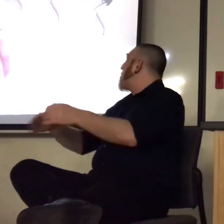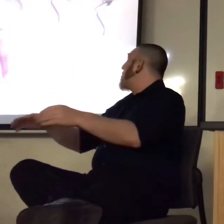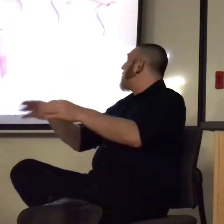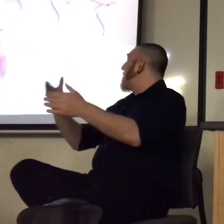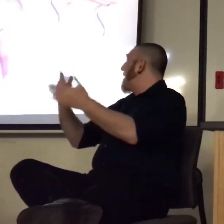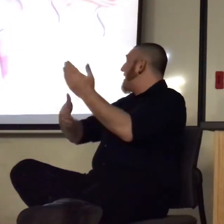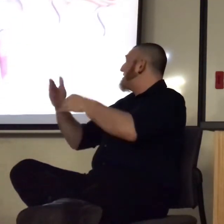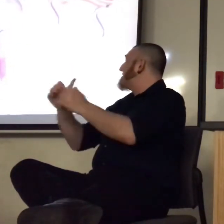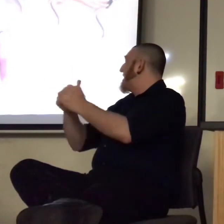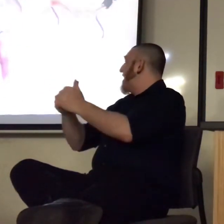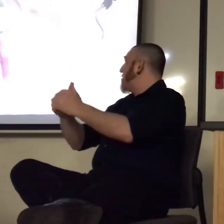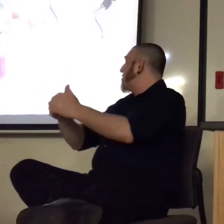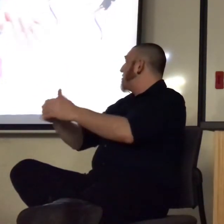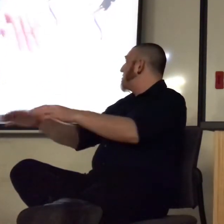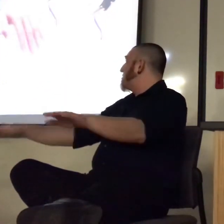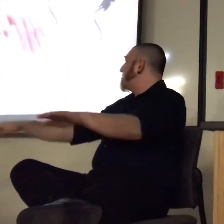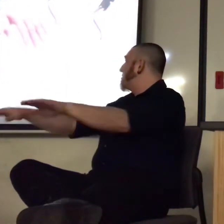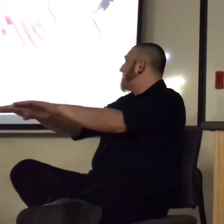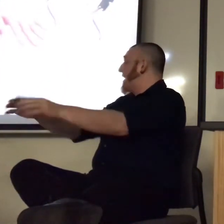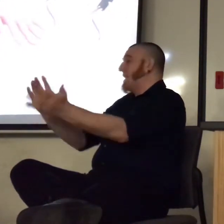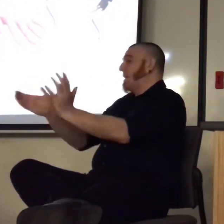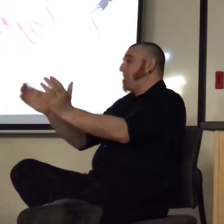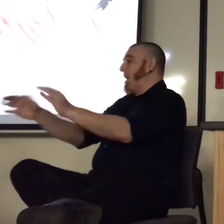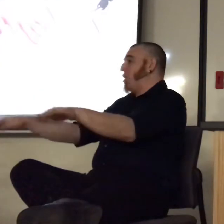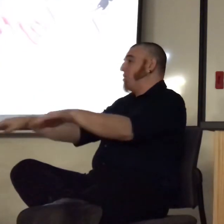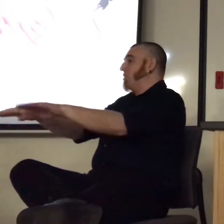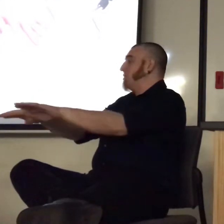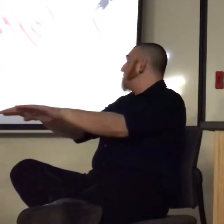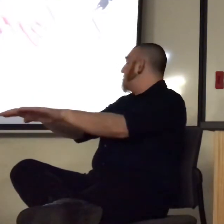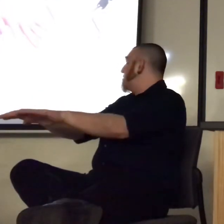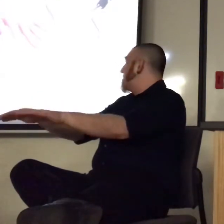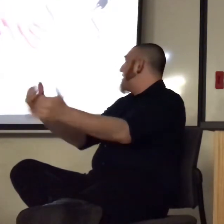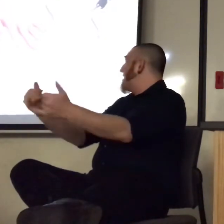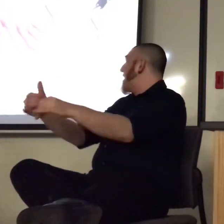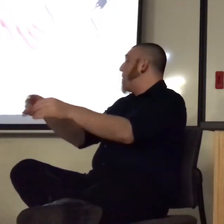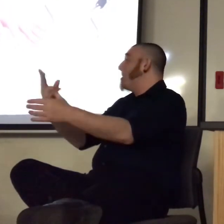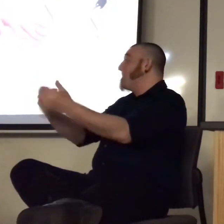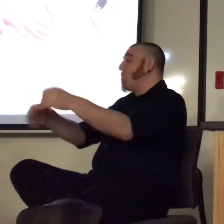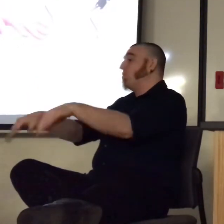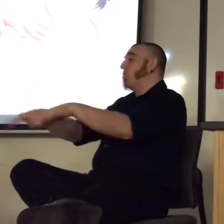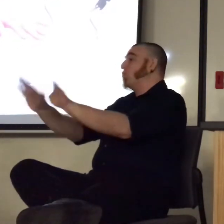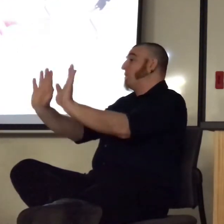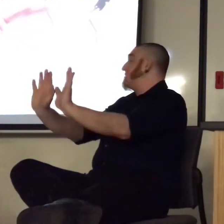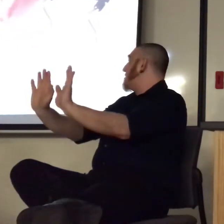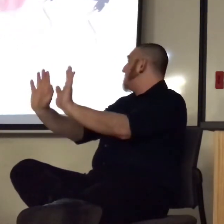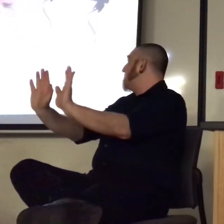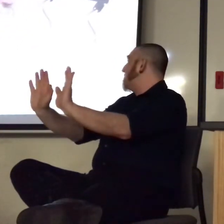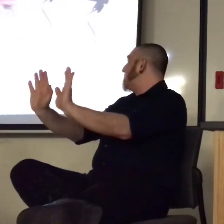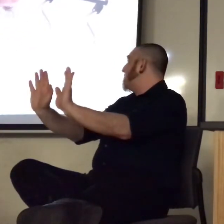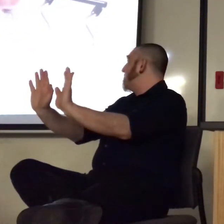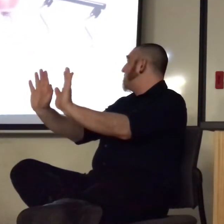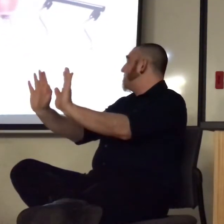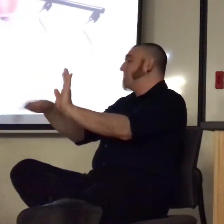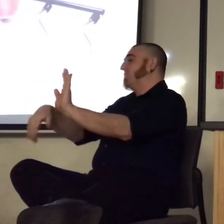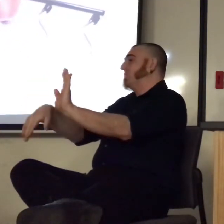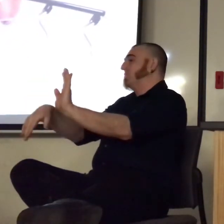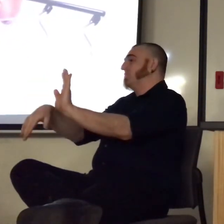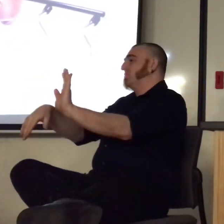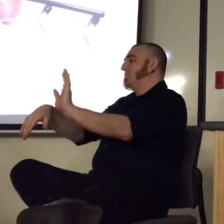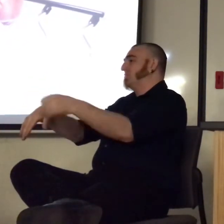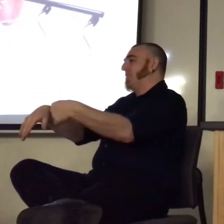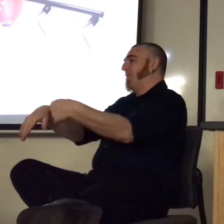together. Bring the other one over there for the camera, and now raise both wrists up. Flex both, yeah, dorsal,